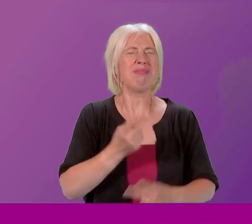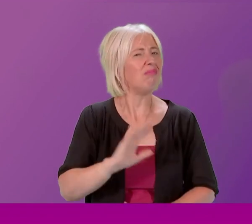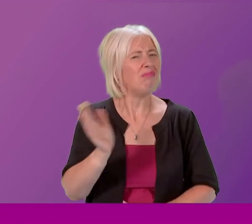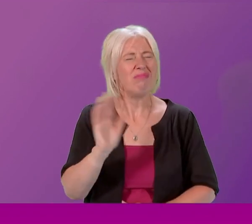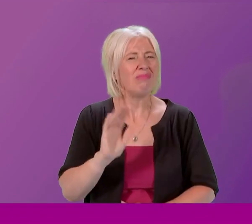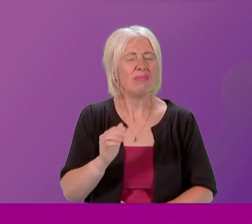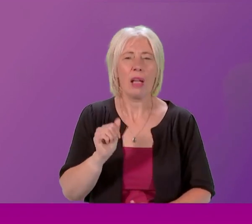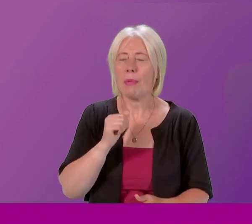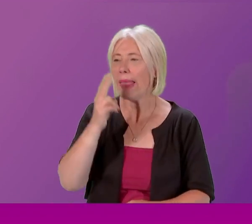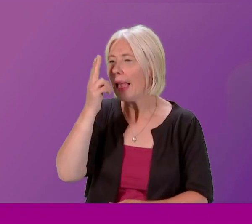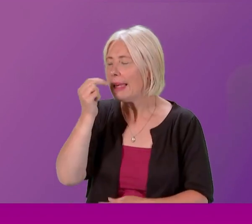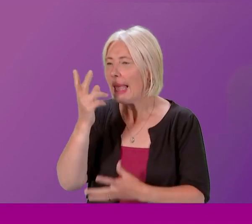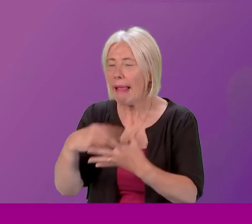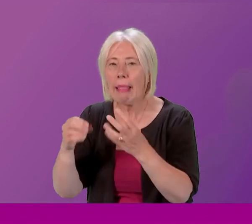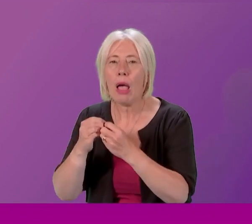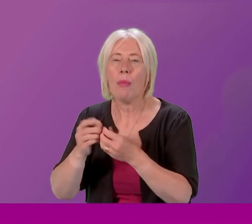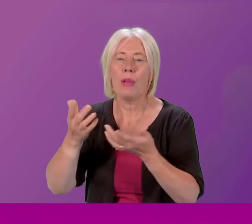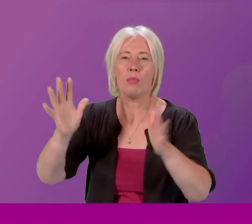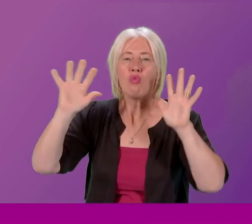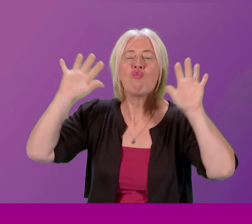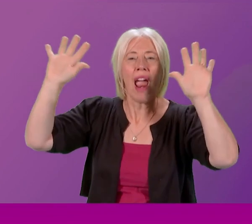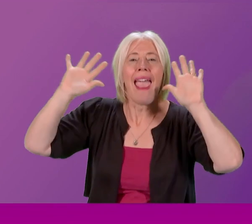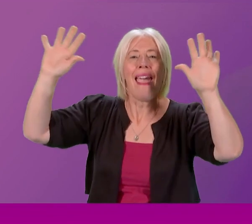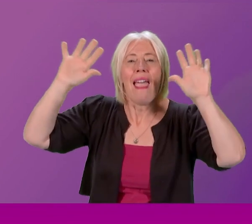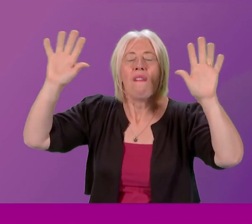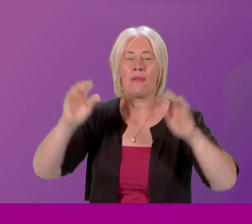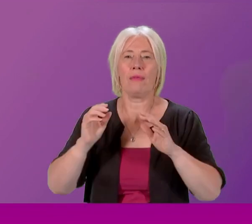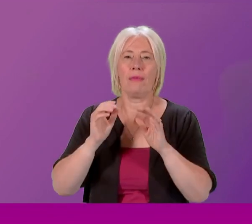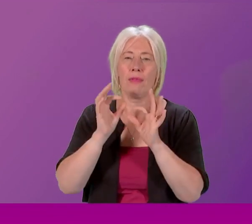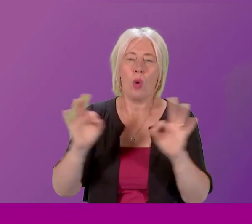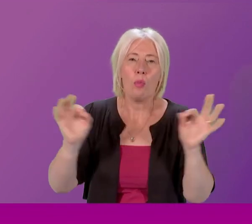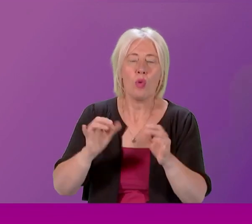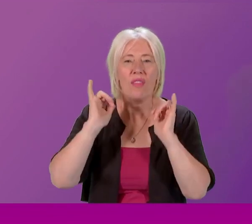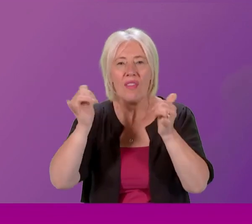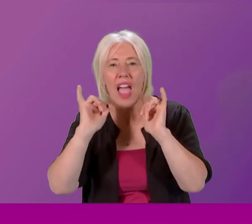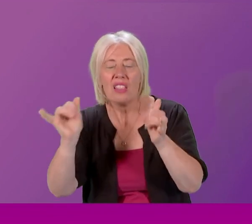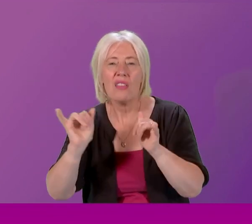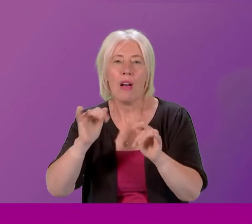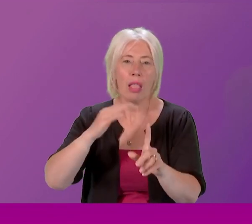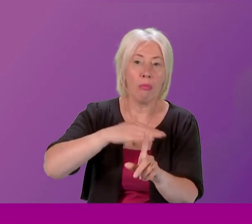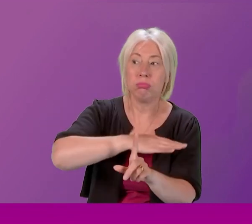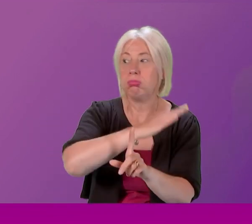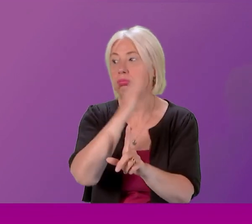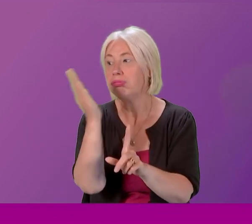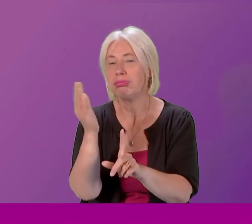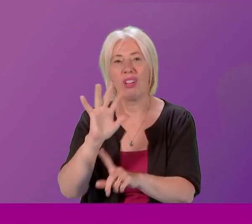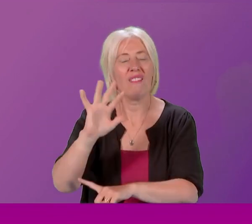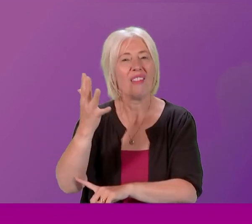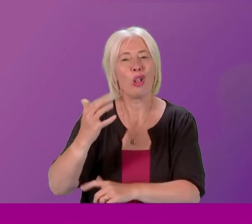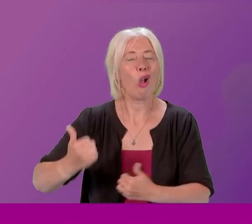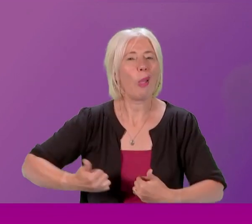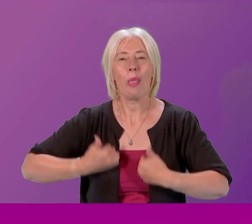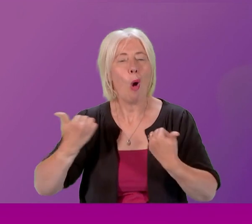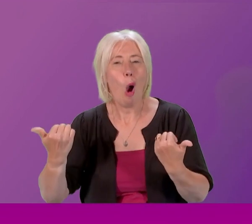been nightclubs, it has been raves, it has been music festivals, it has been long nights at 5 a.m. seeing human society at